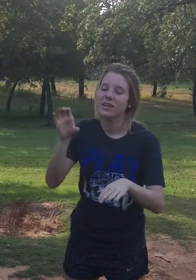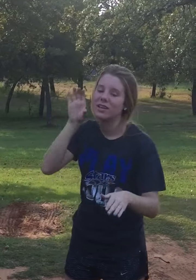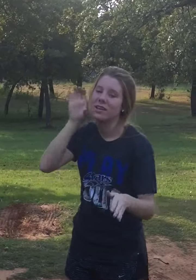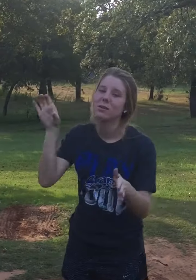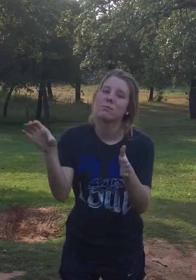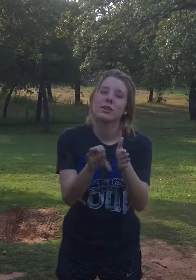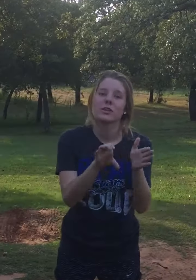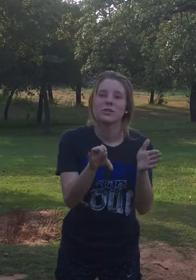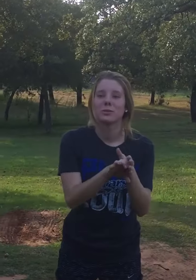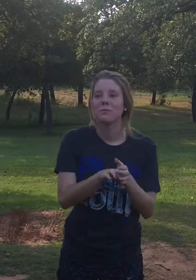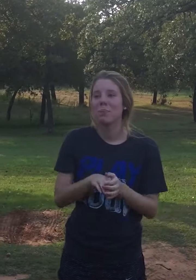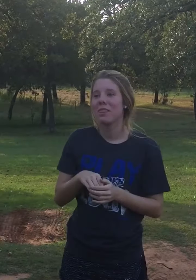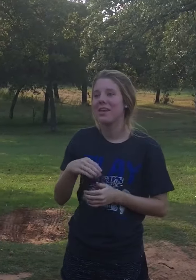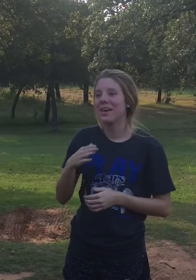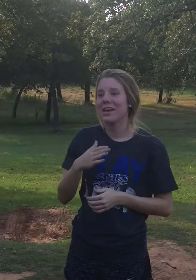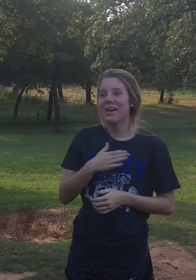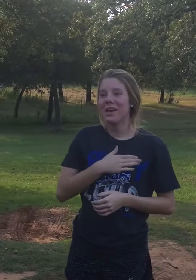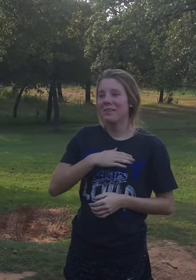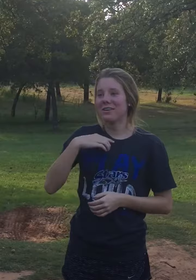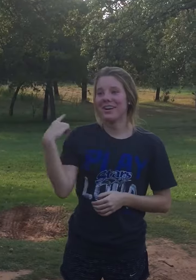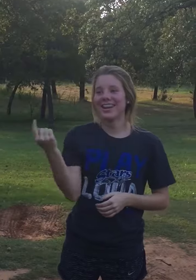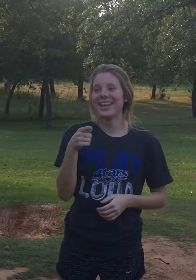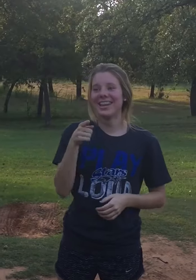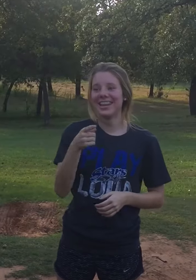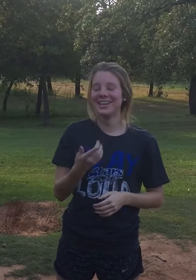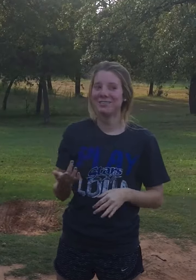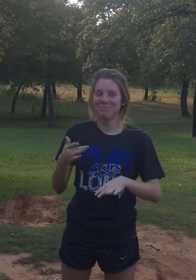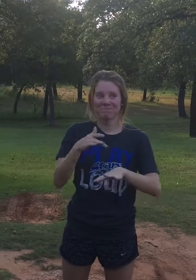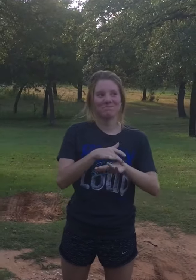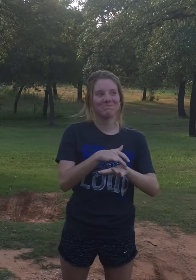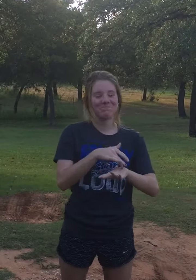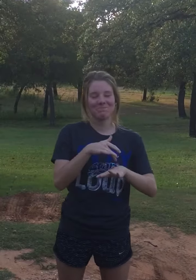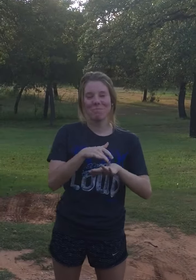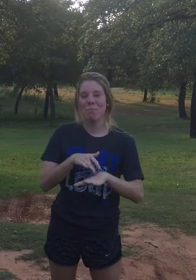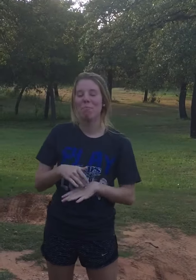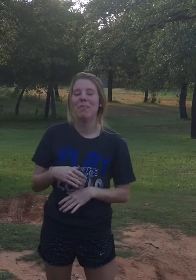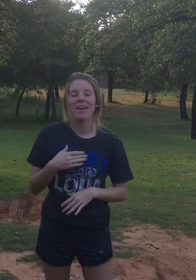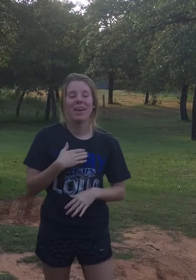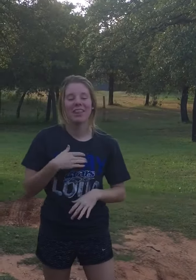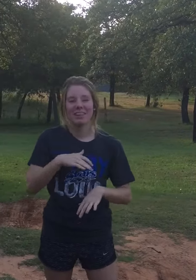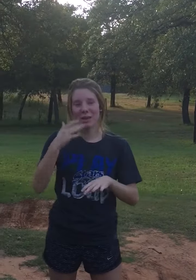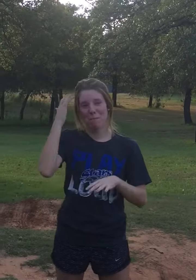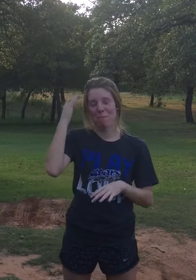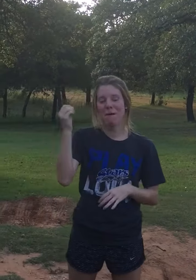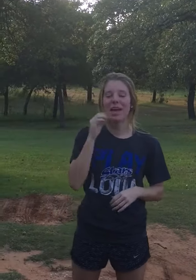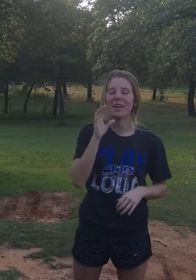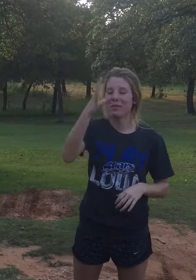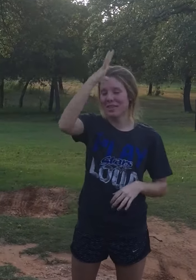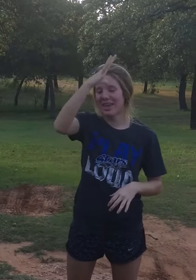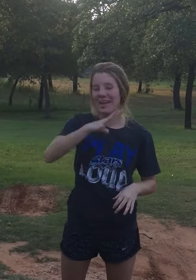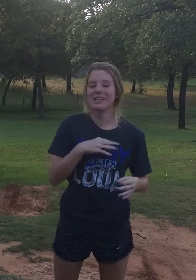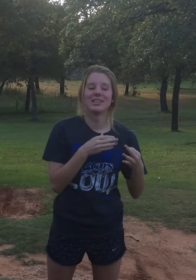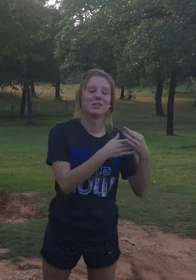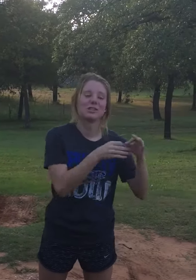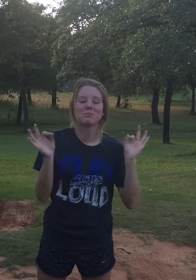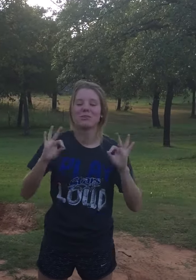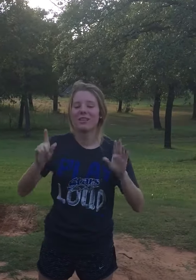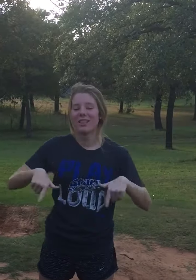send a picture of all the things you touched. I think a man who lived such a simple